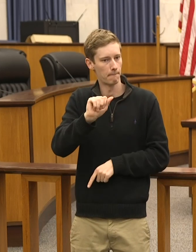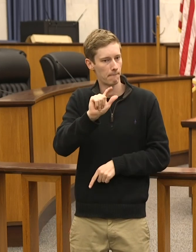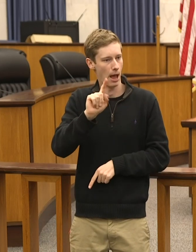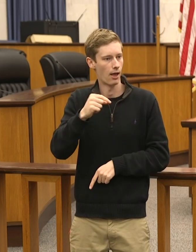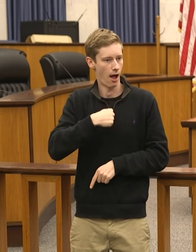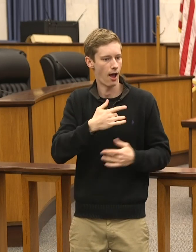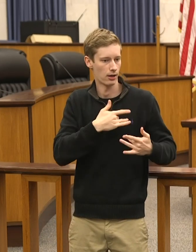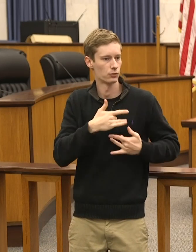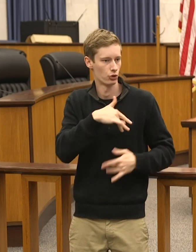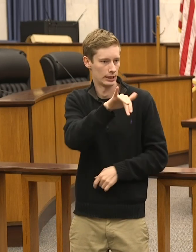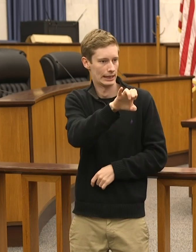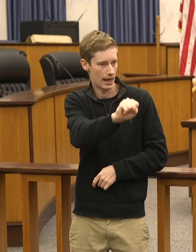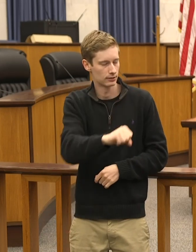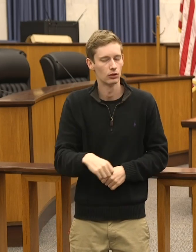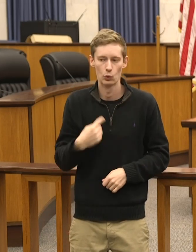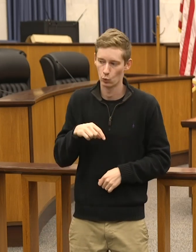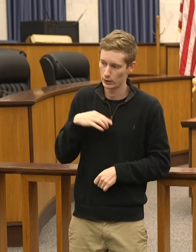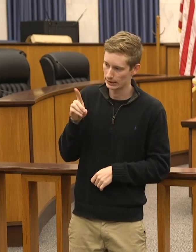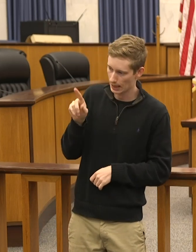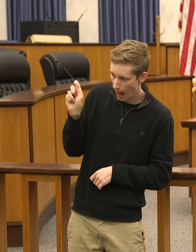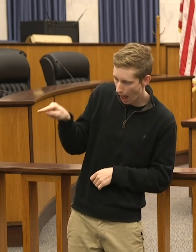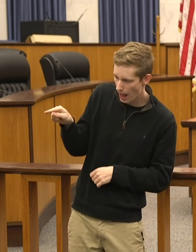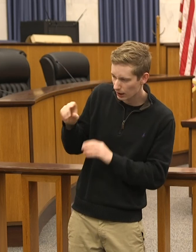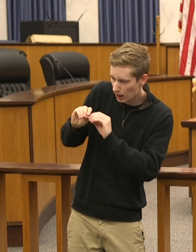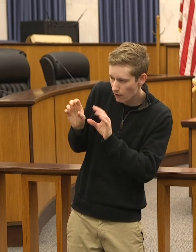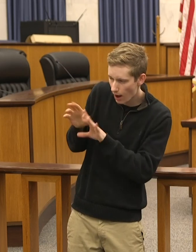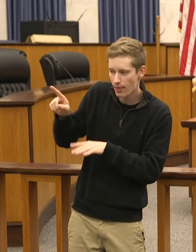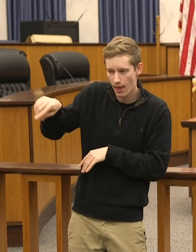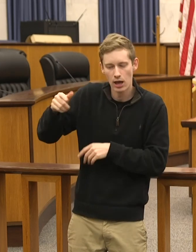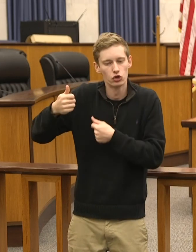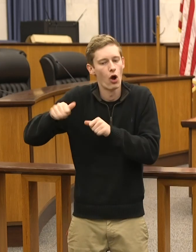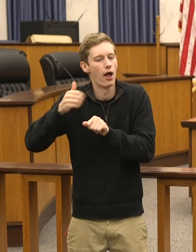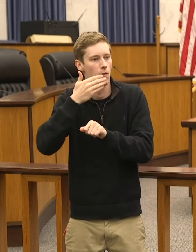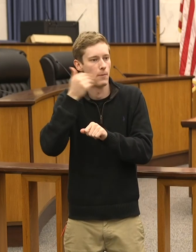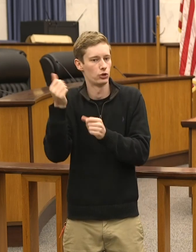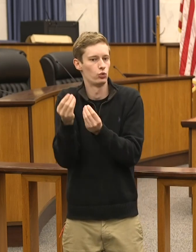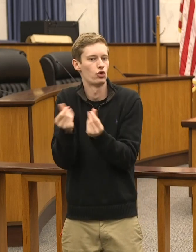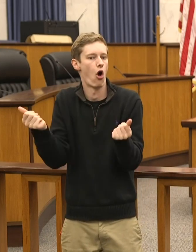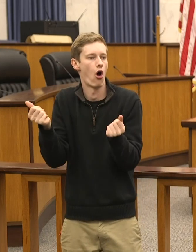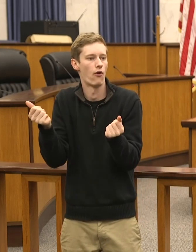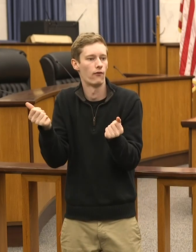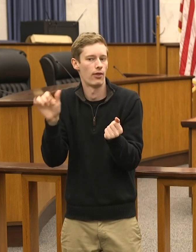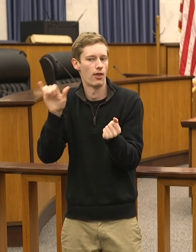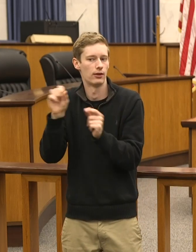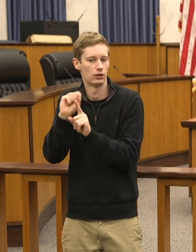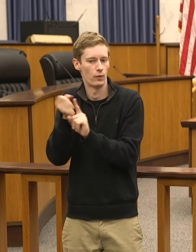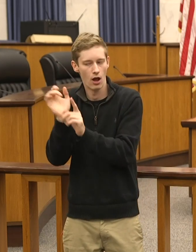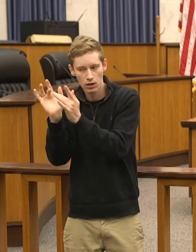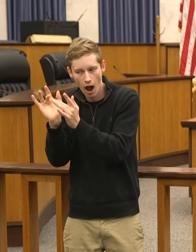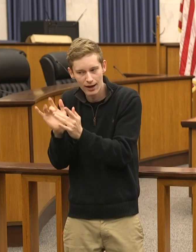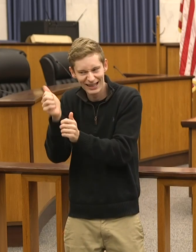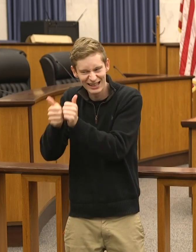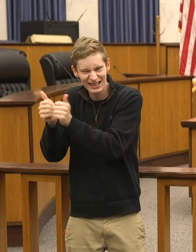We asked about it. They did their best to rectify the issue at hand as quickly as possible, getting in touch with some of those voters as